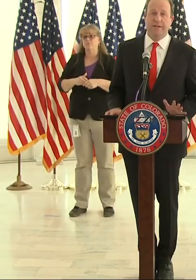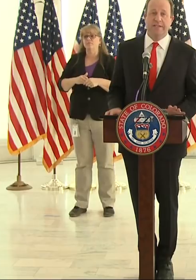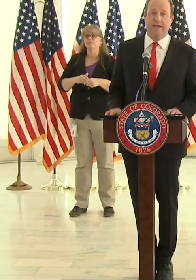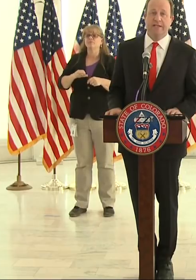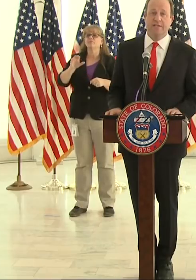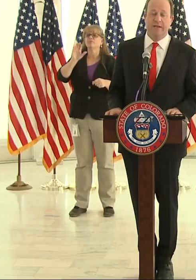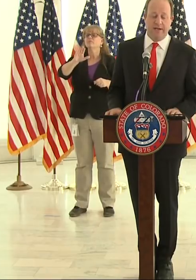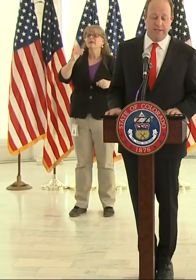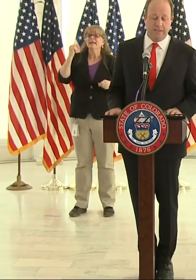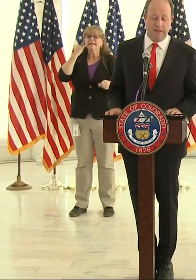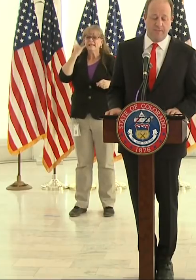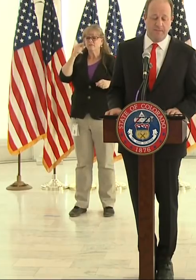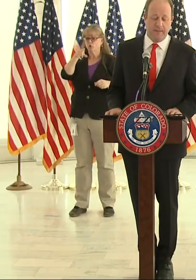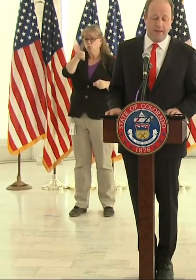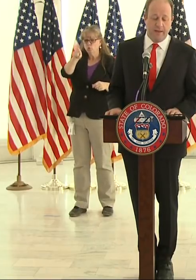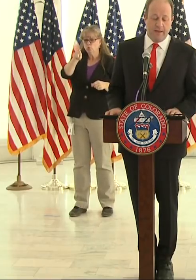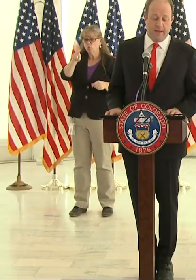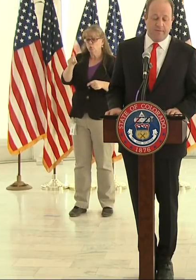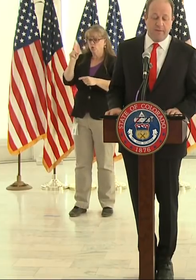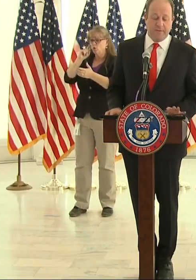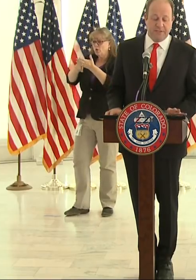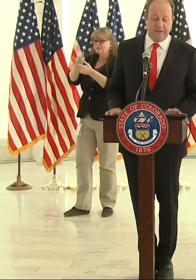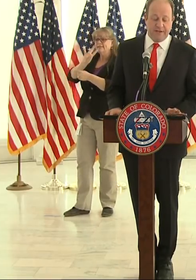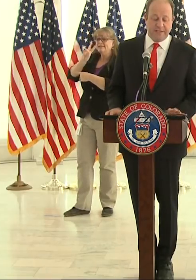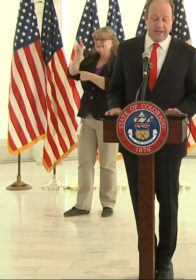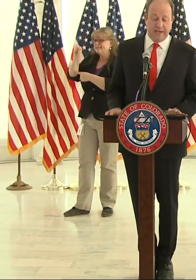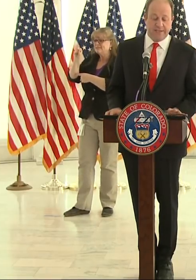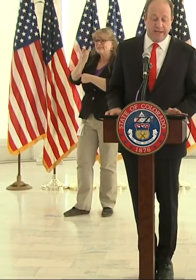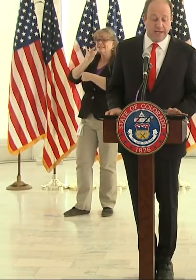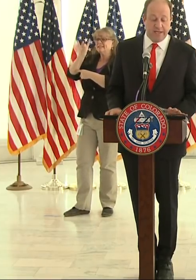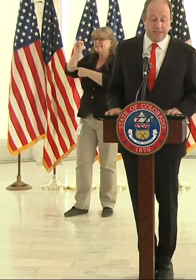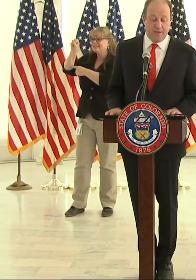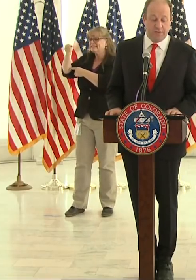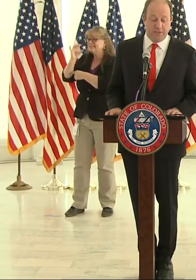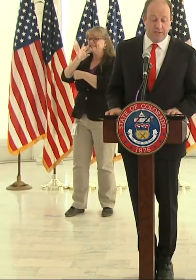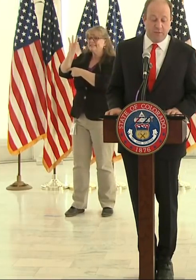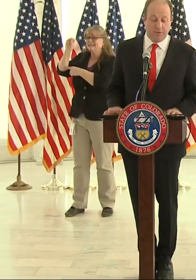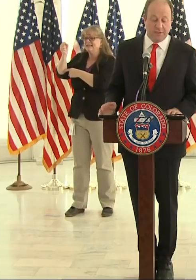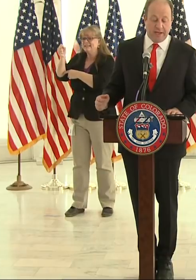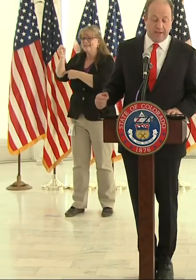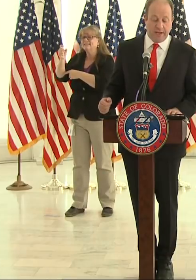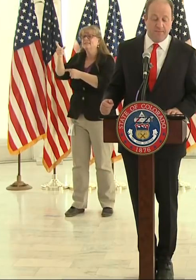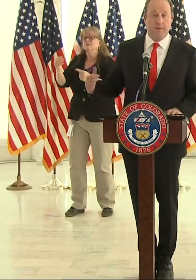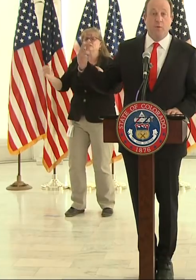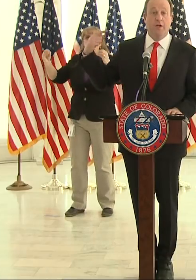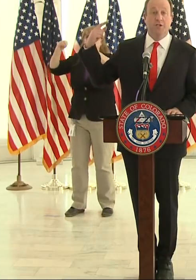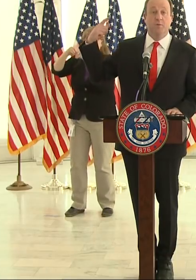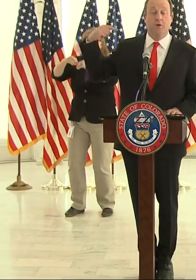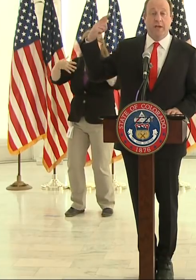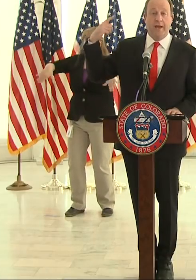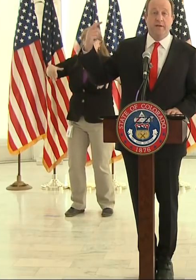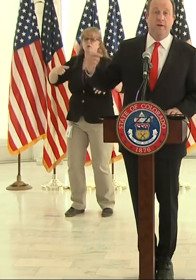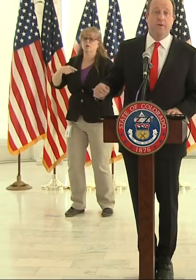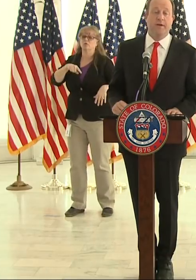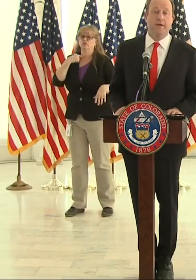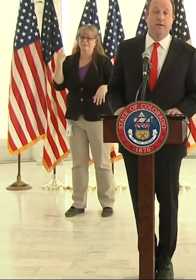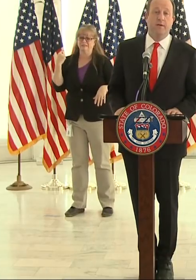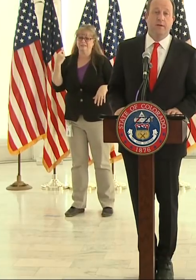in their 70s, 80s, 90s. For people in the 70s, 80s, and 90s, it's almost like Russian